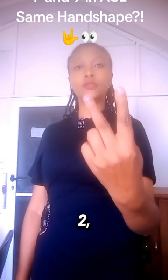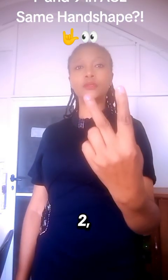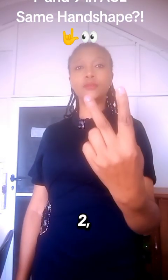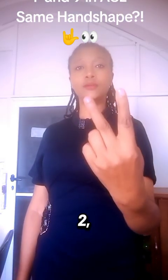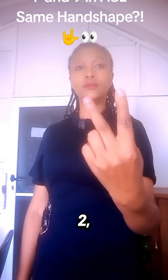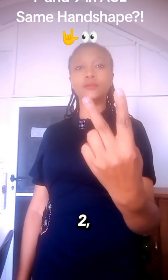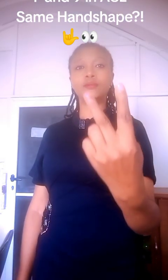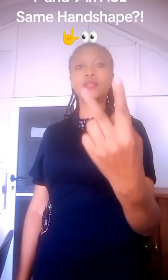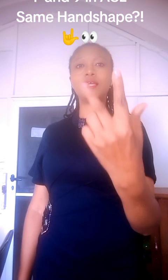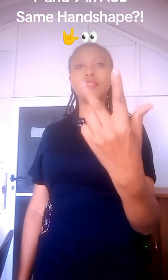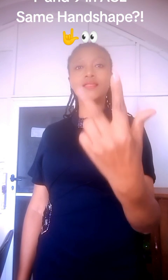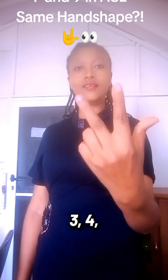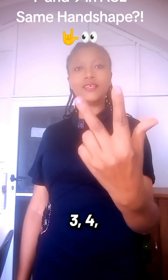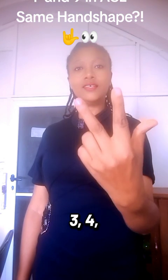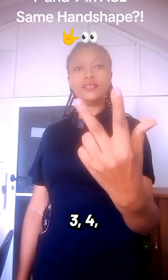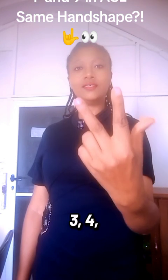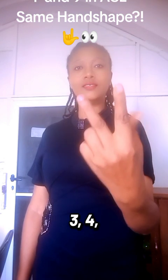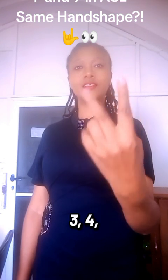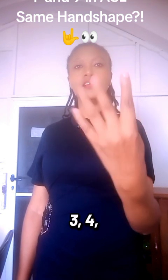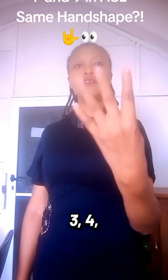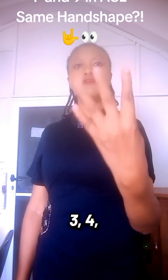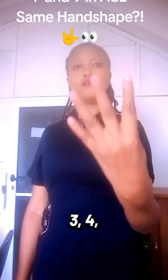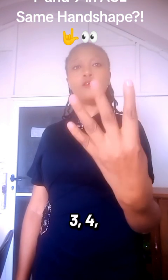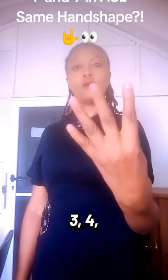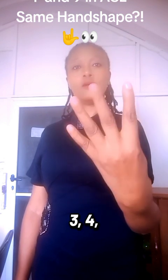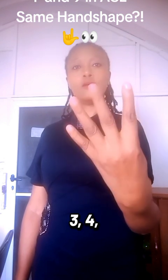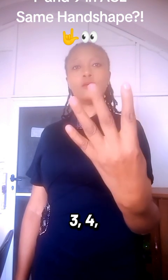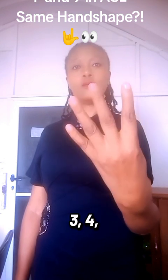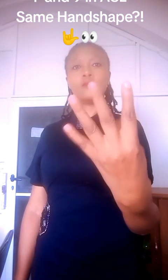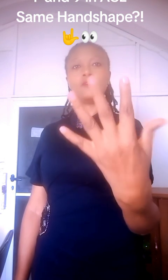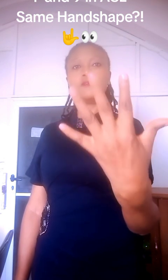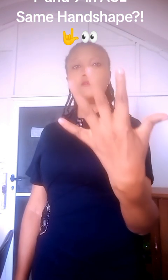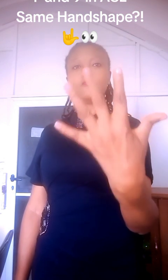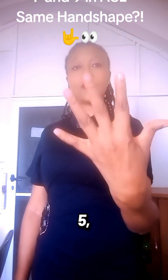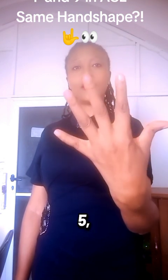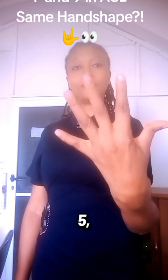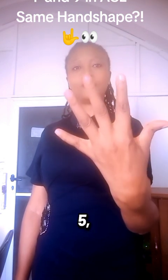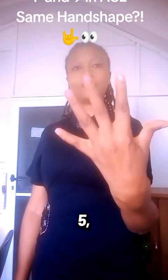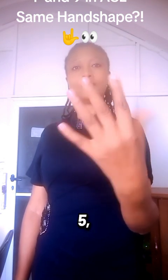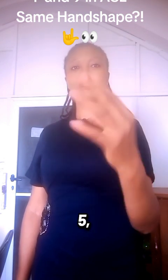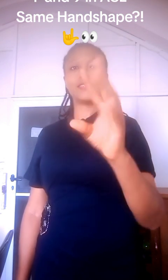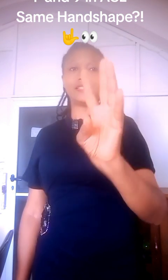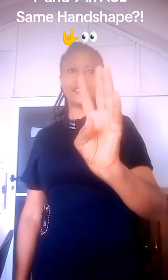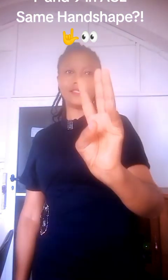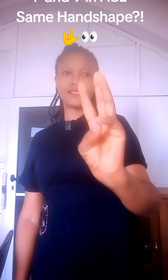2, 3, 4, 5,